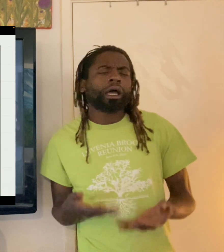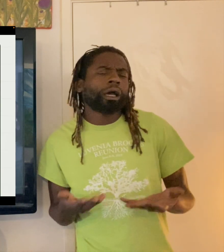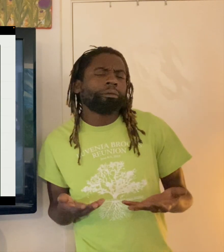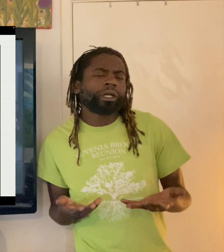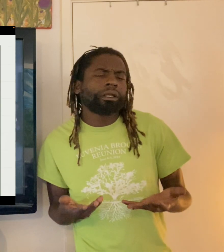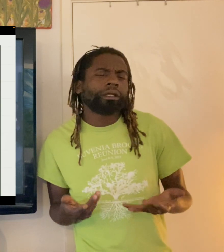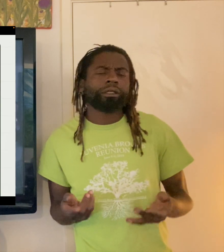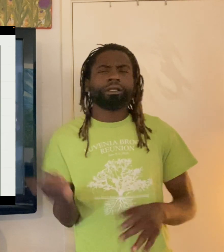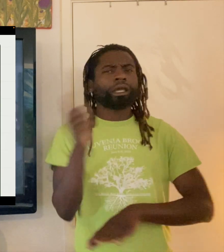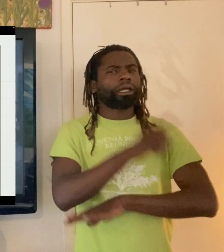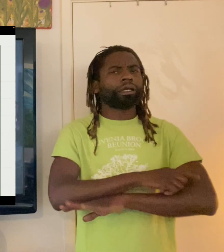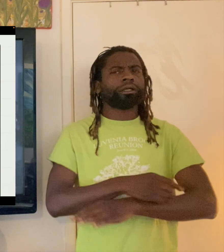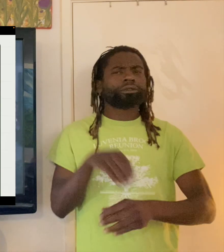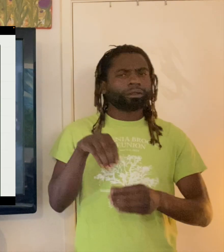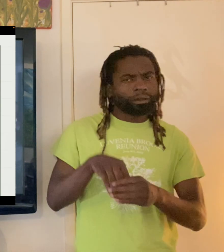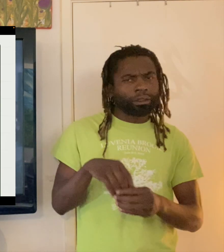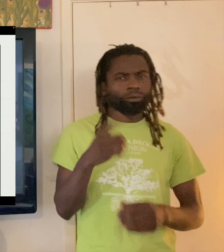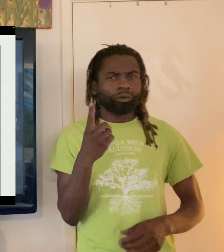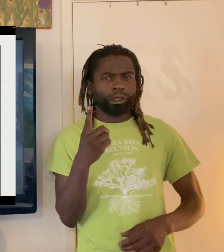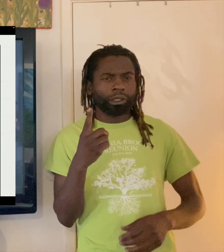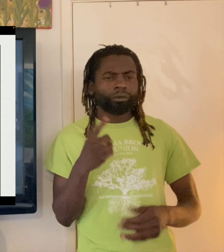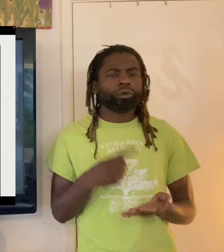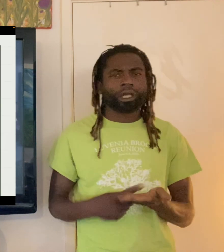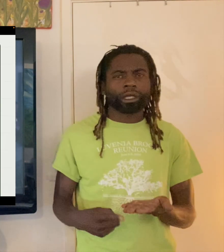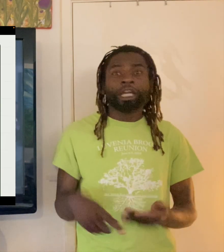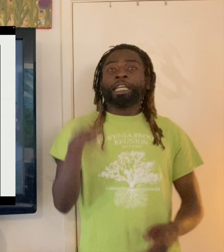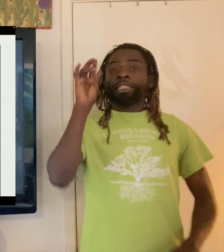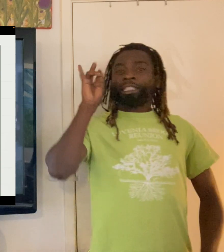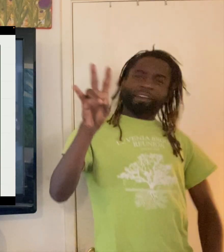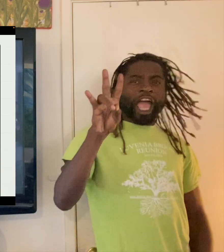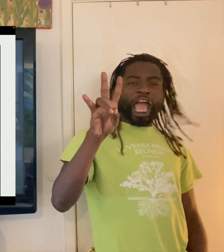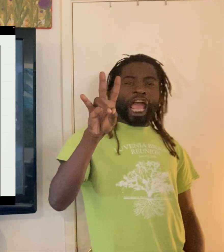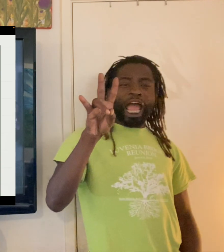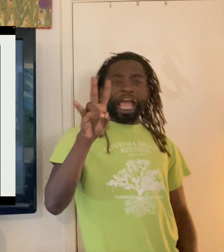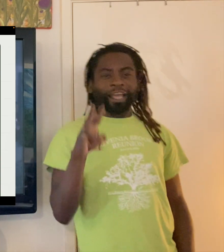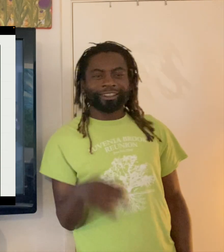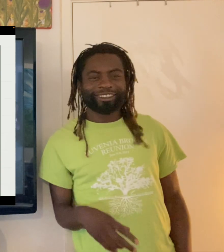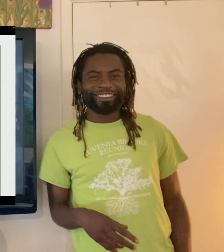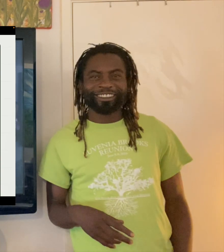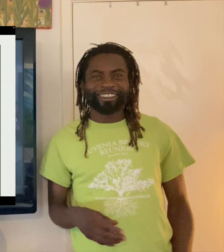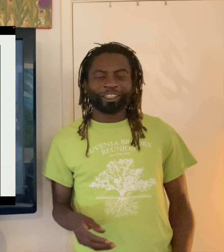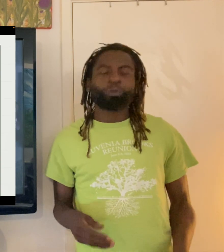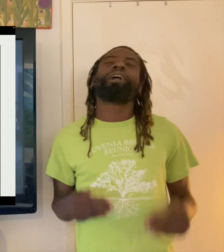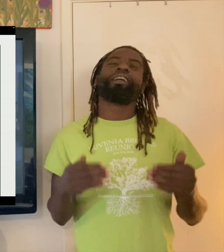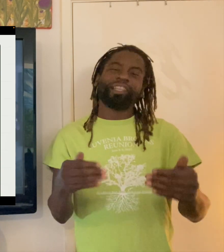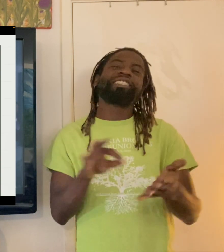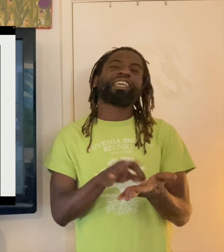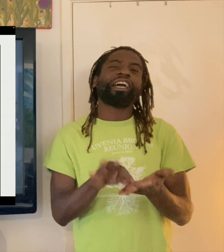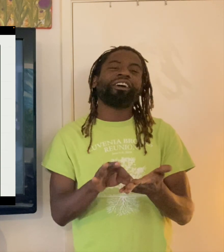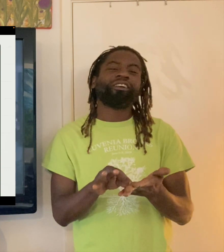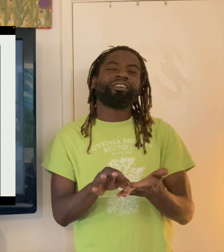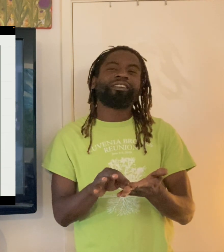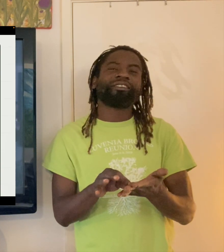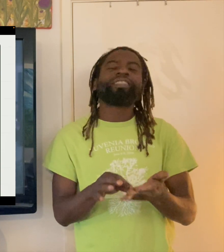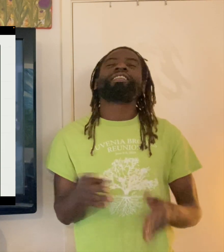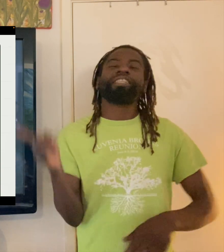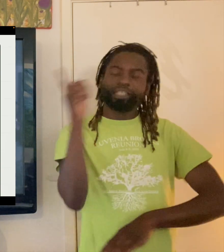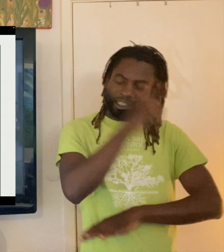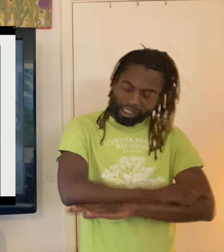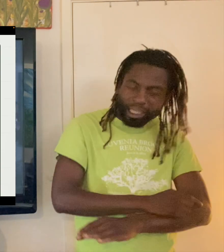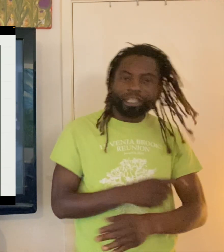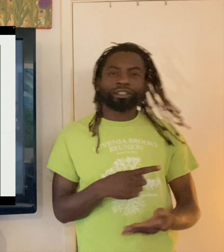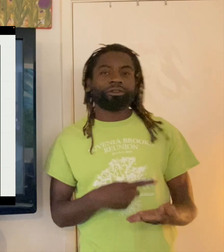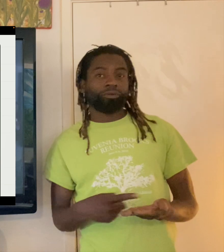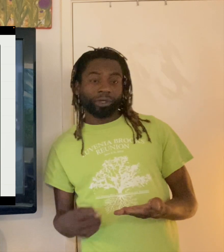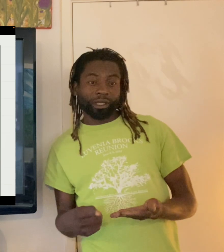how many days there are in 1 week? 7! let us count how many days there are in